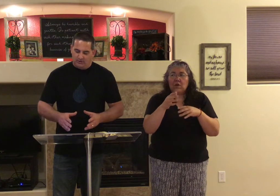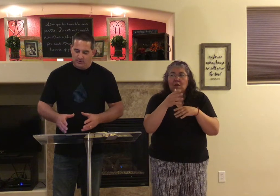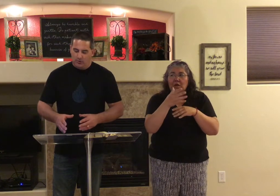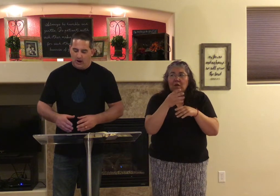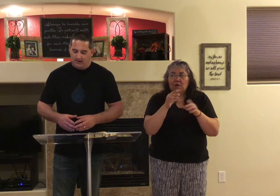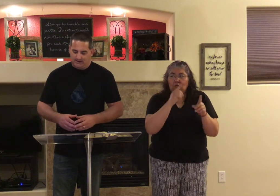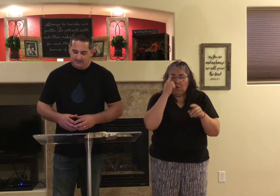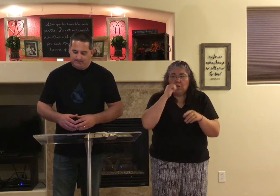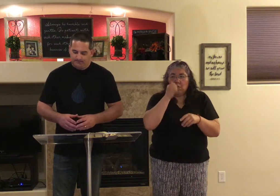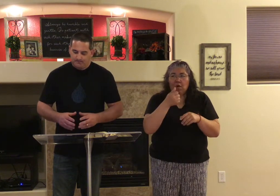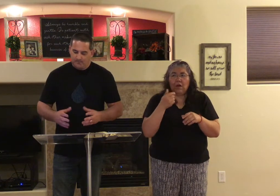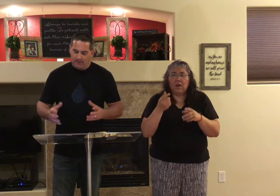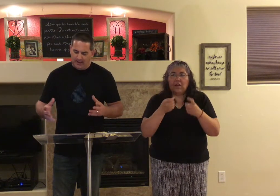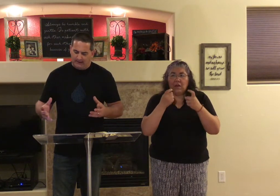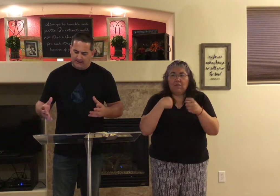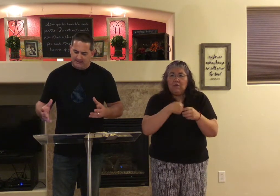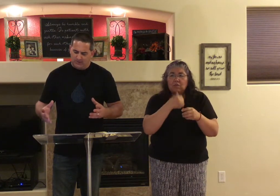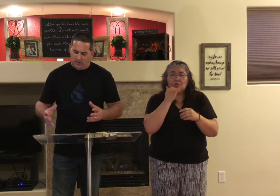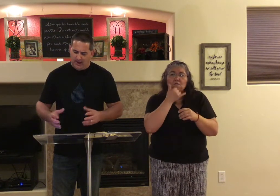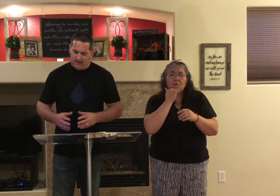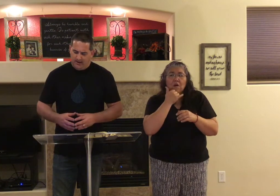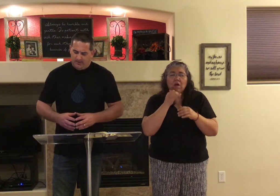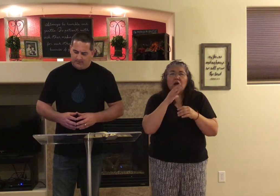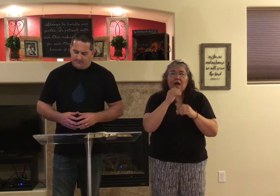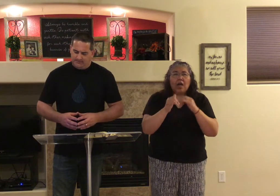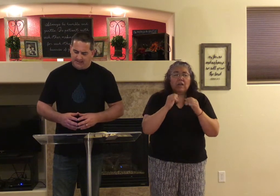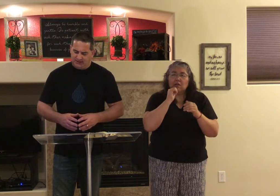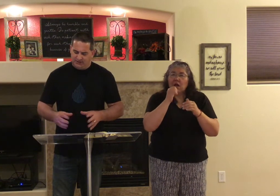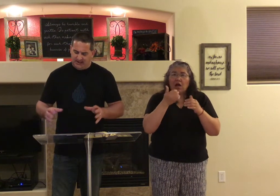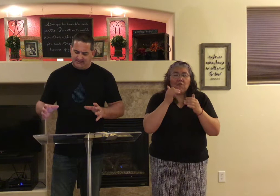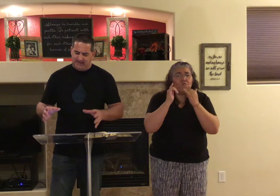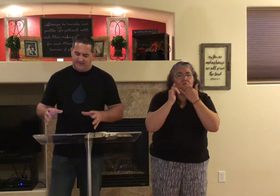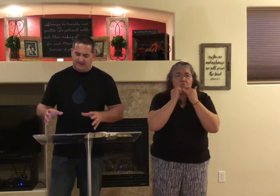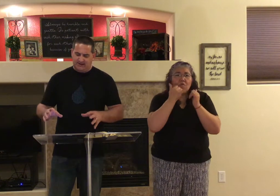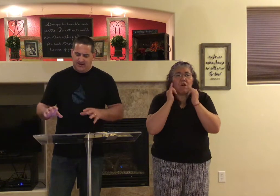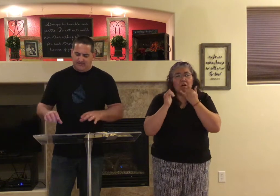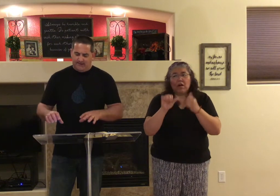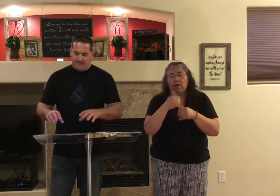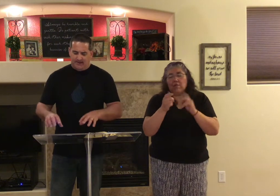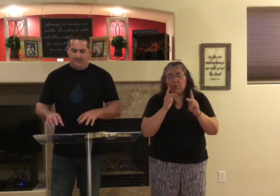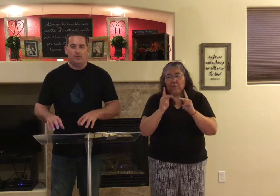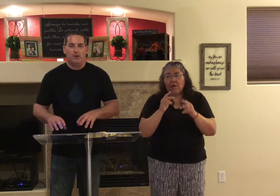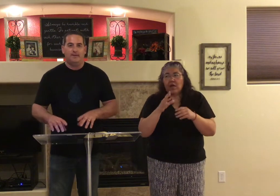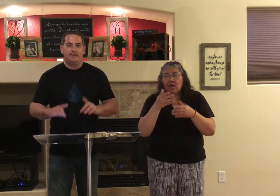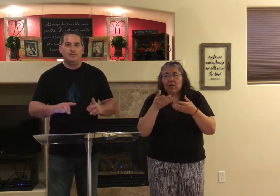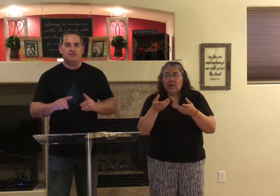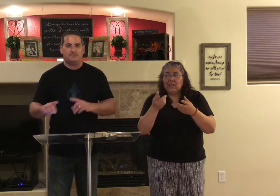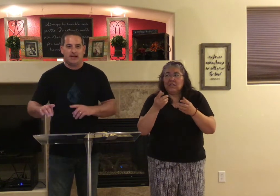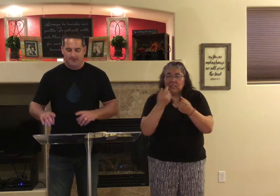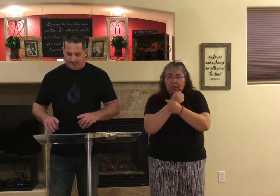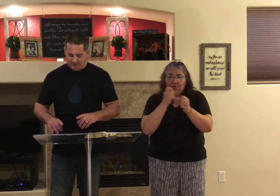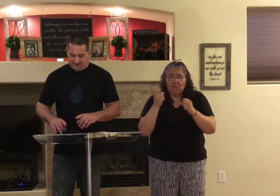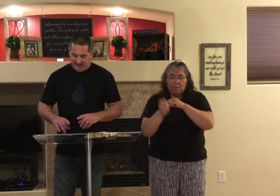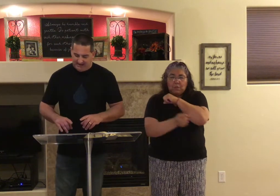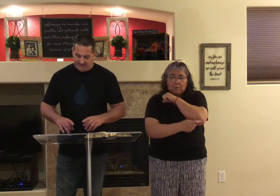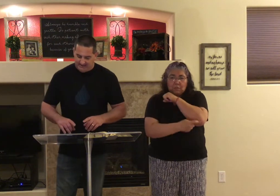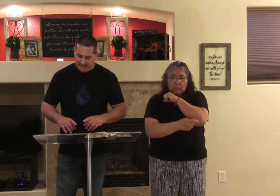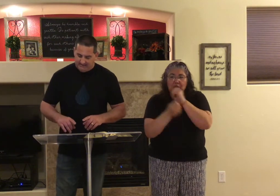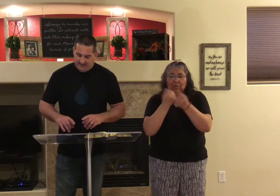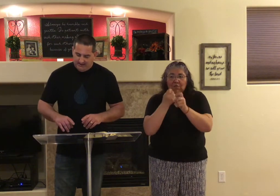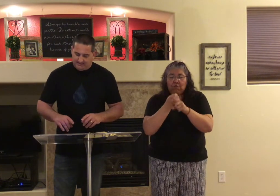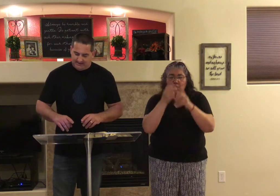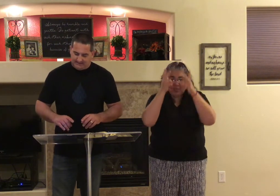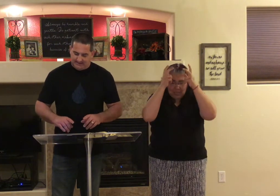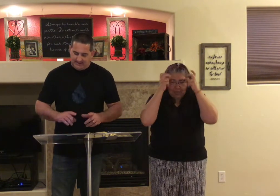forgive those who wrong us. And lead us away from temptation and save us from the evil one. Then we jump down to verses 9 and